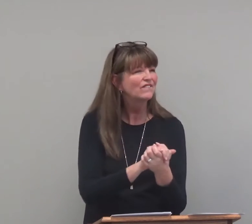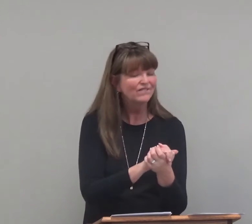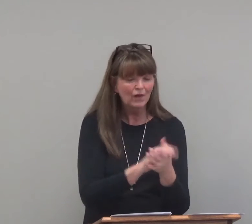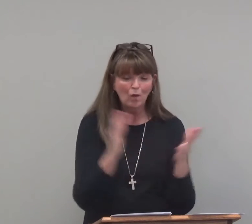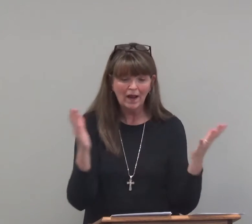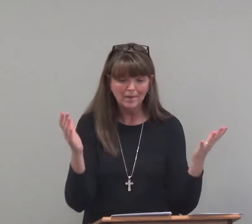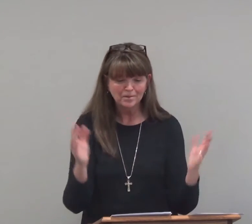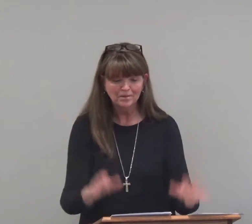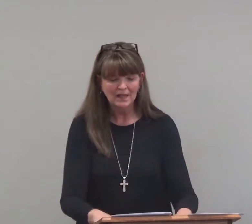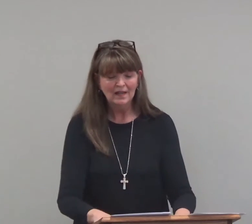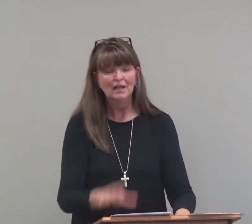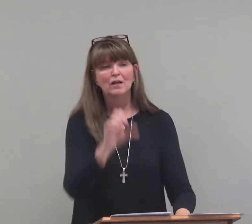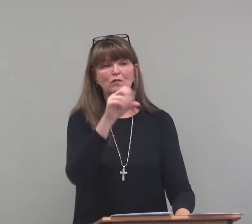as Uriah's wife.